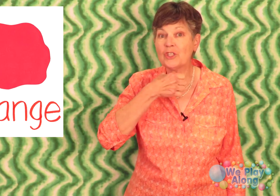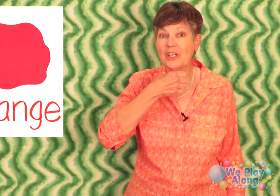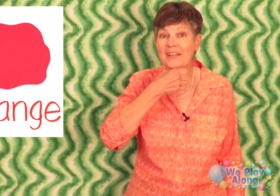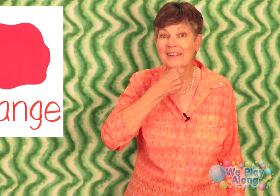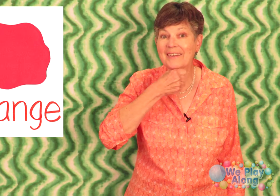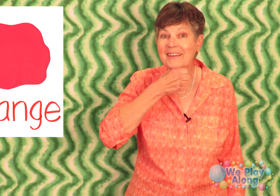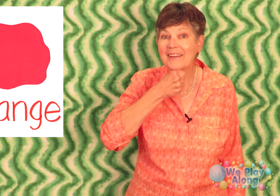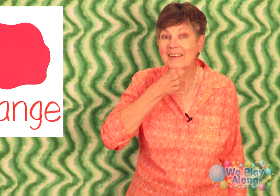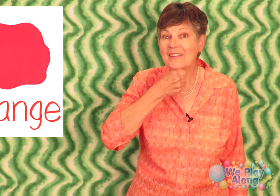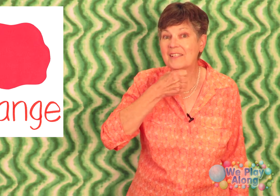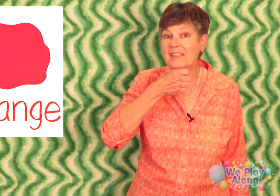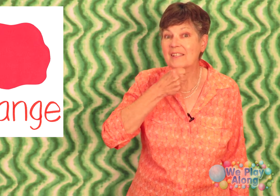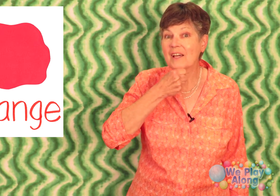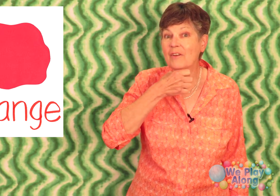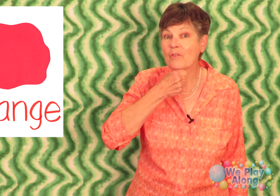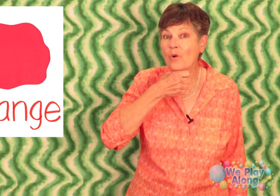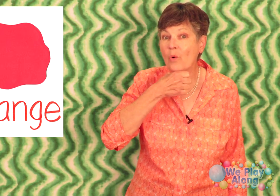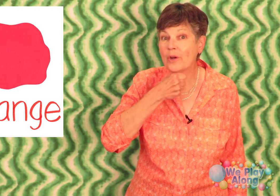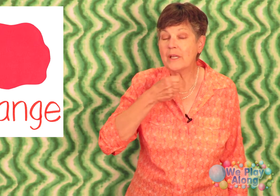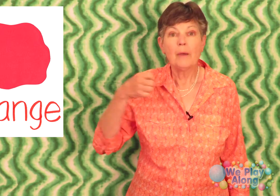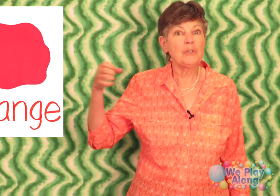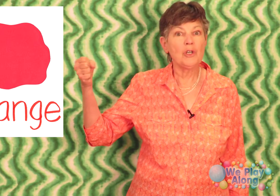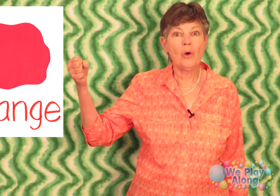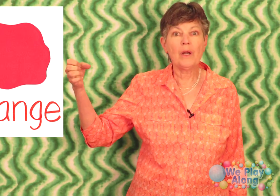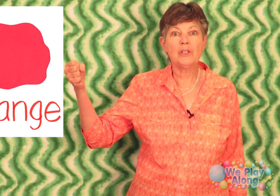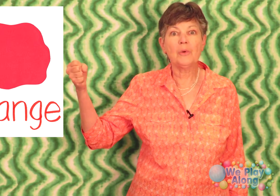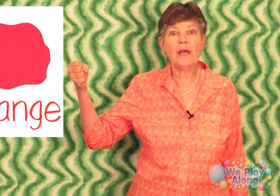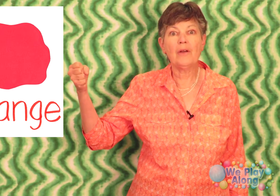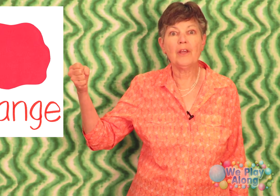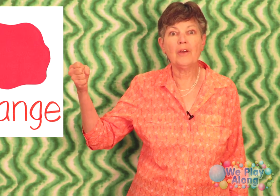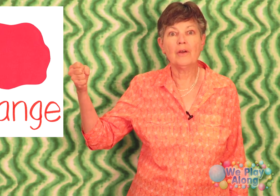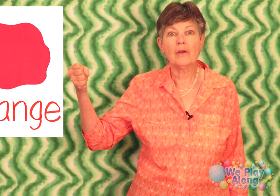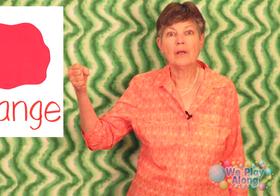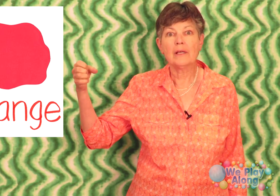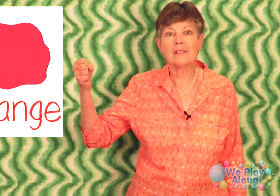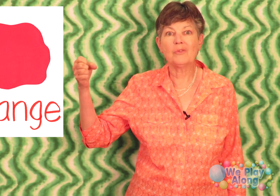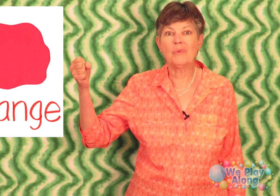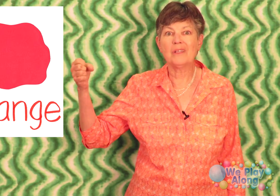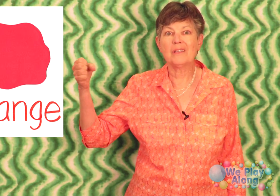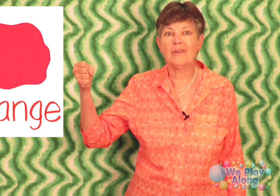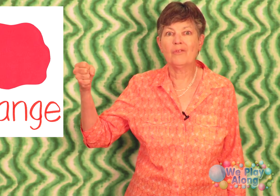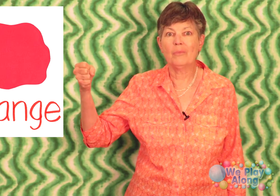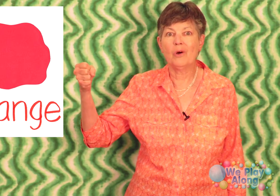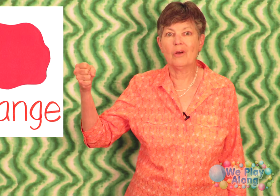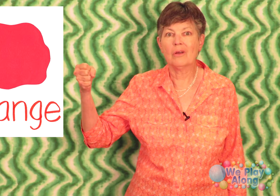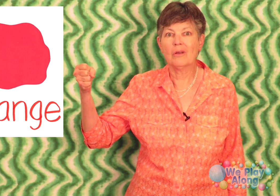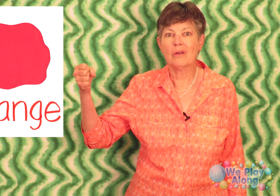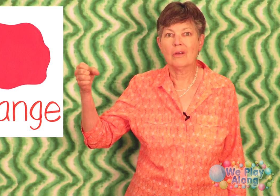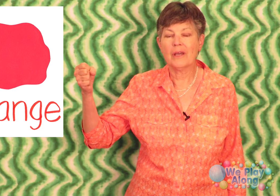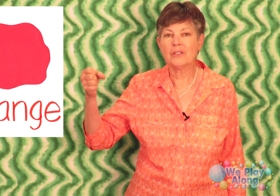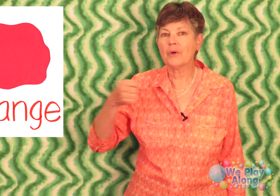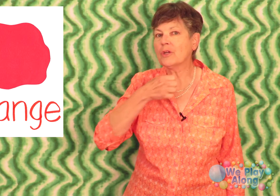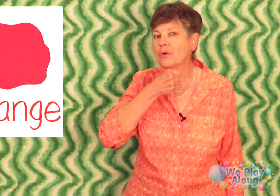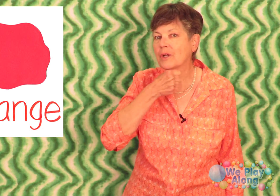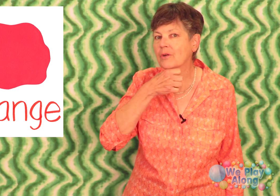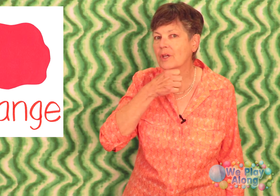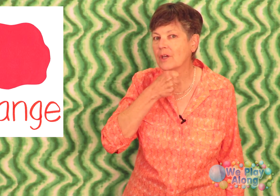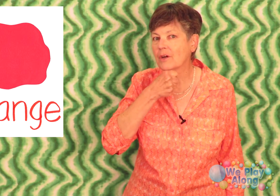chin this is a sign for orange but you don't want to do it out here because this would be the sign for milk okay so we're going to do it under here